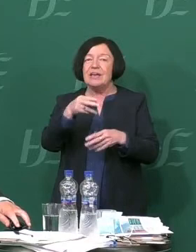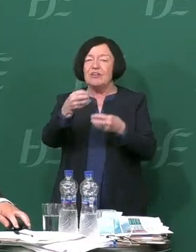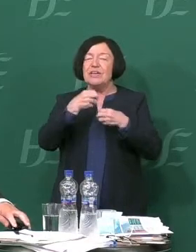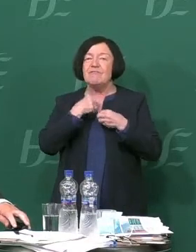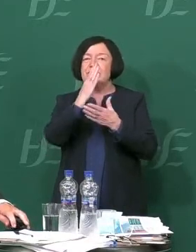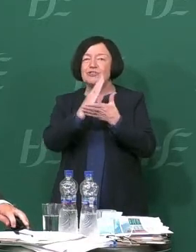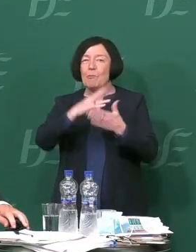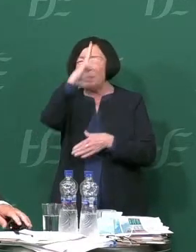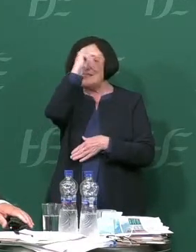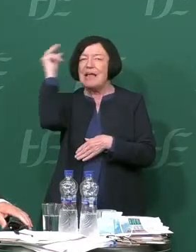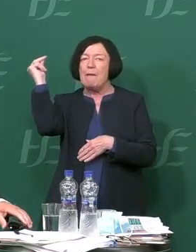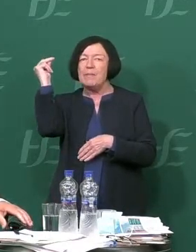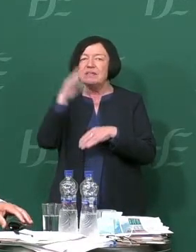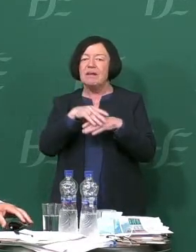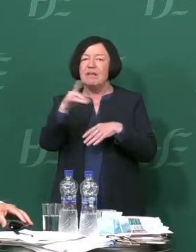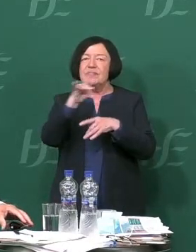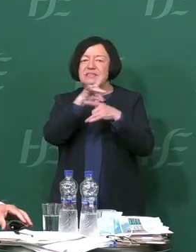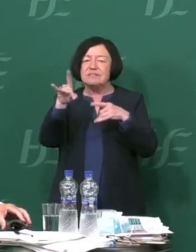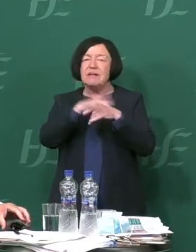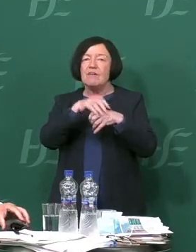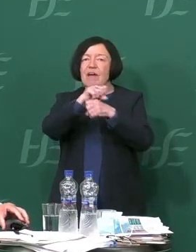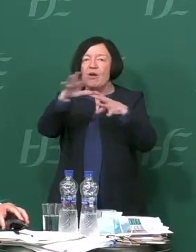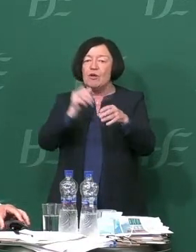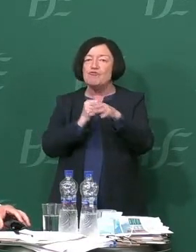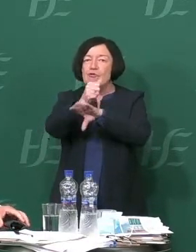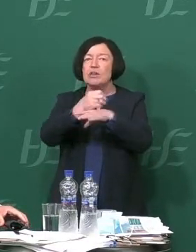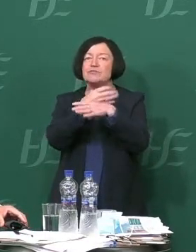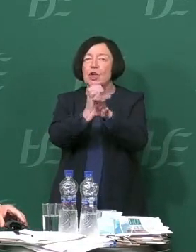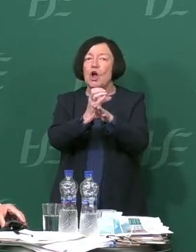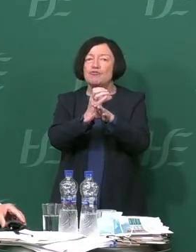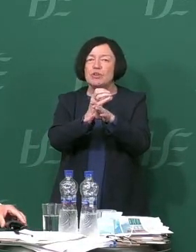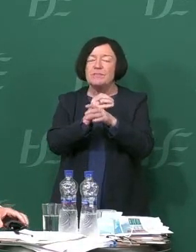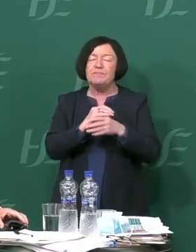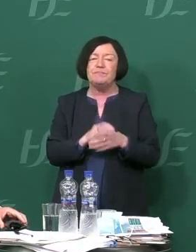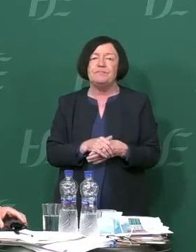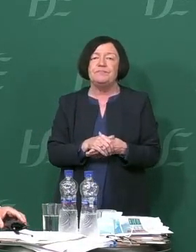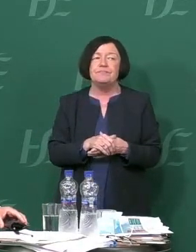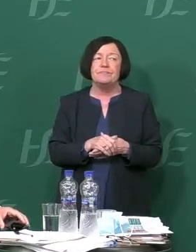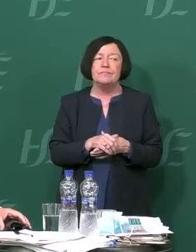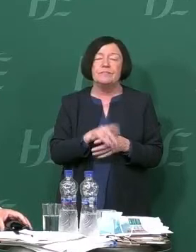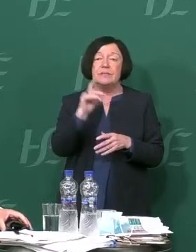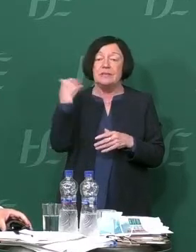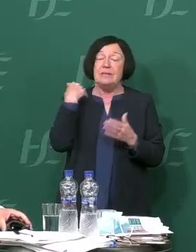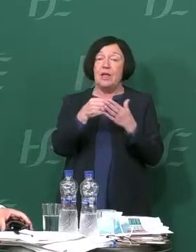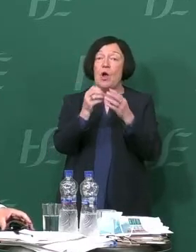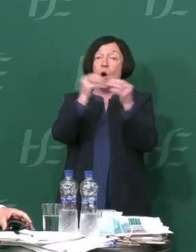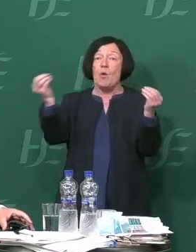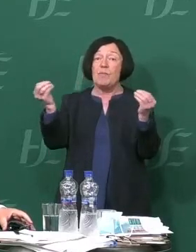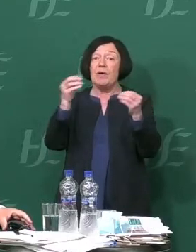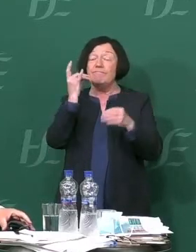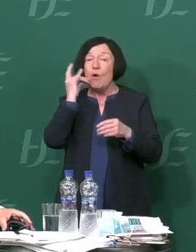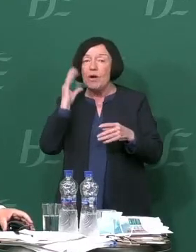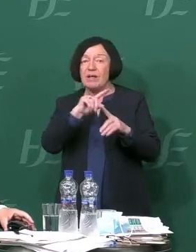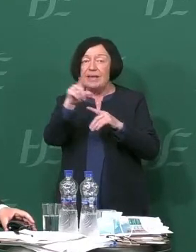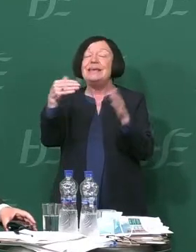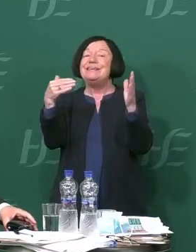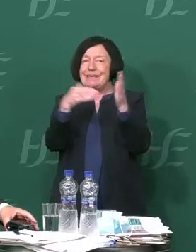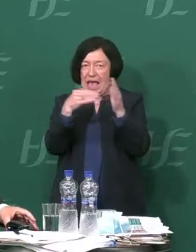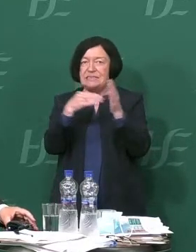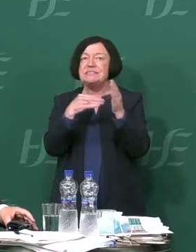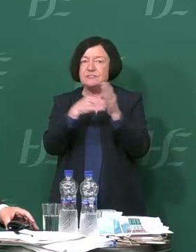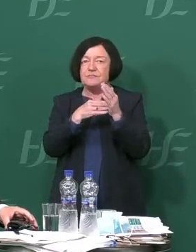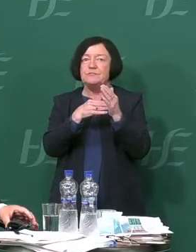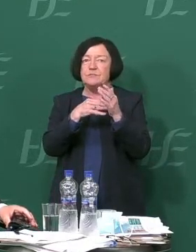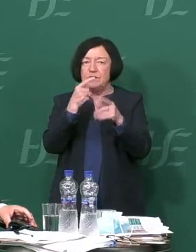us just some examples of the types of outbreaks that we're seeing across the country? So since the opening of hospitality, yes, there has